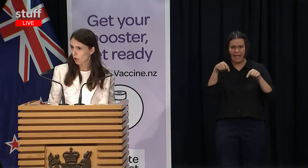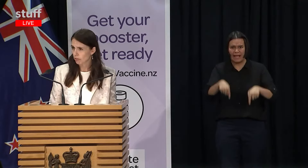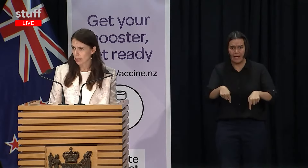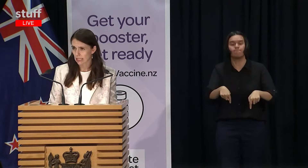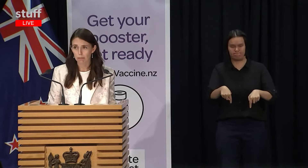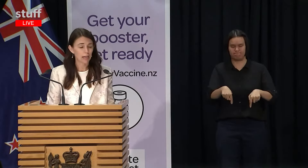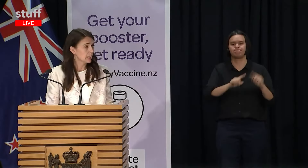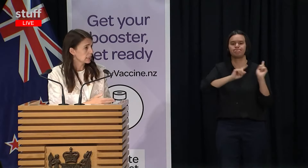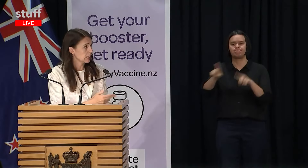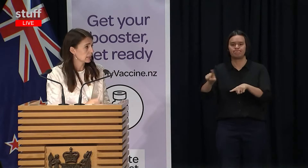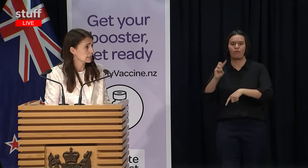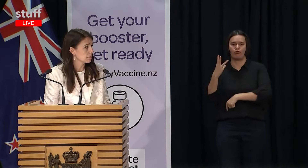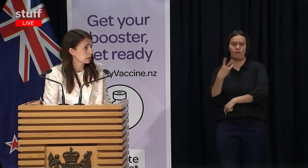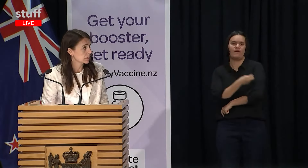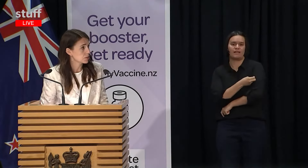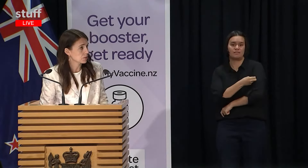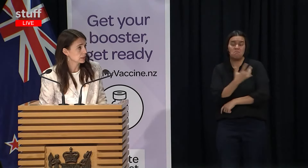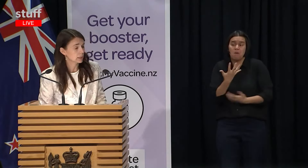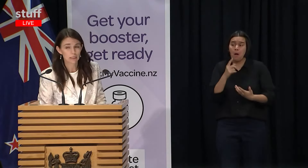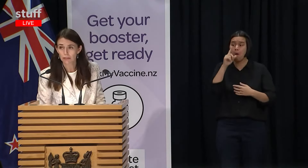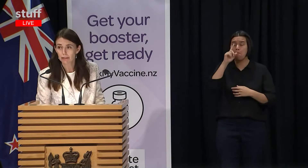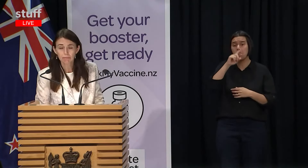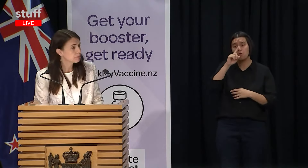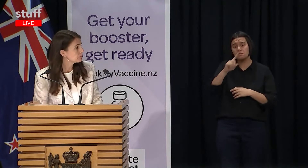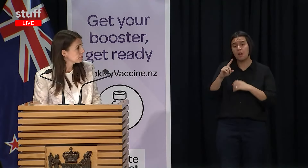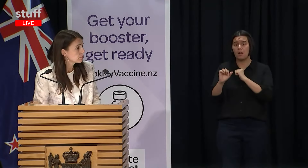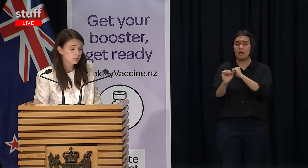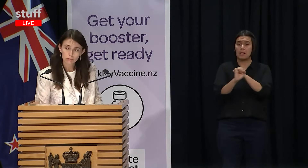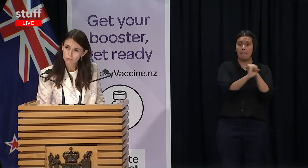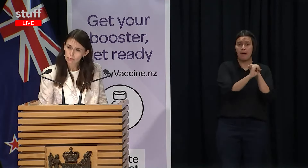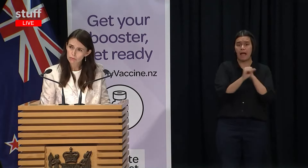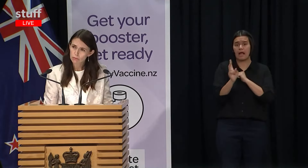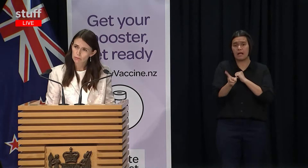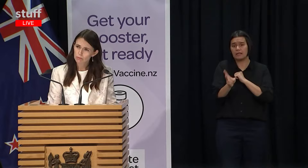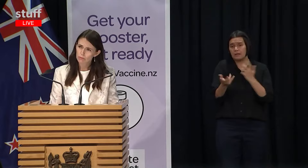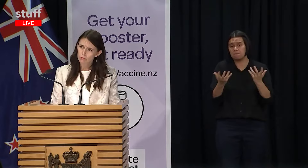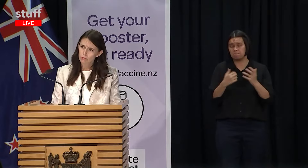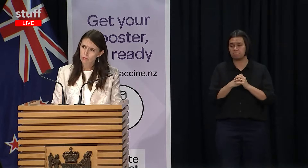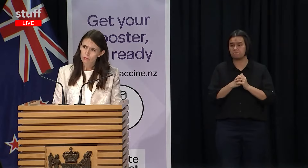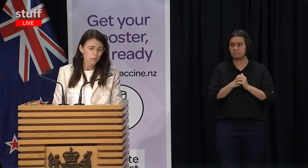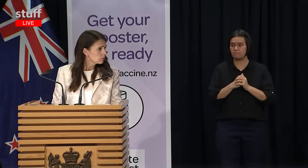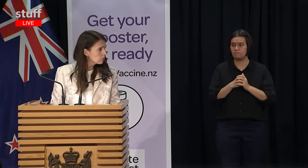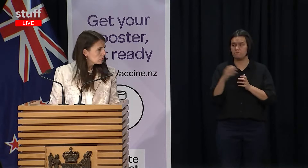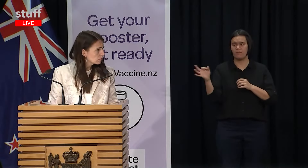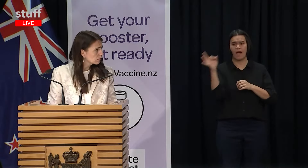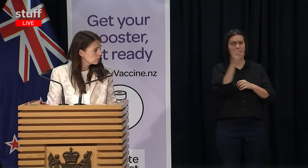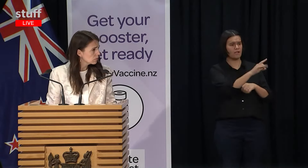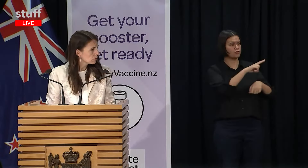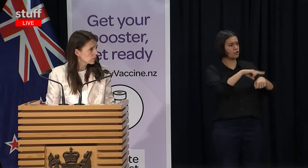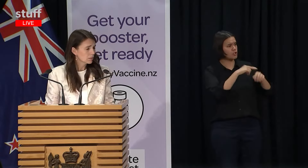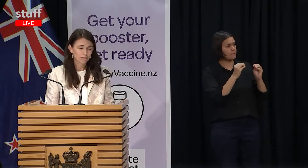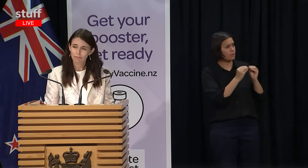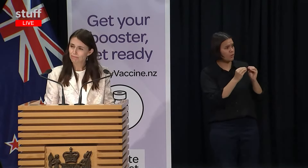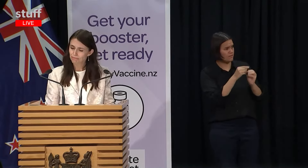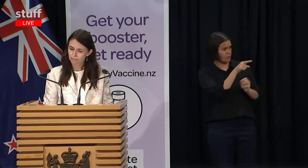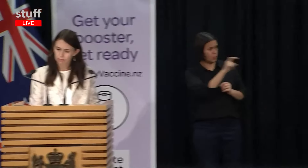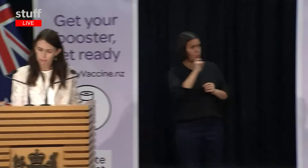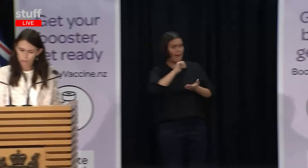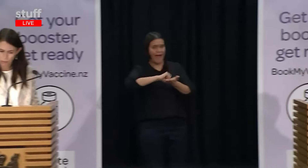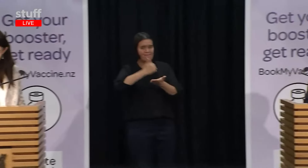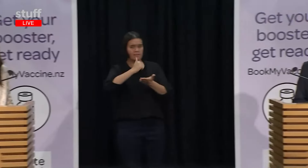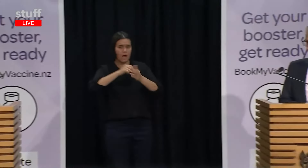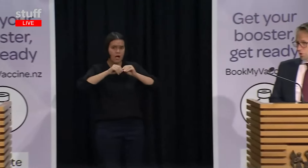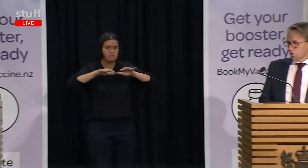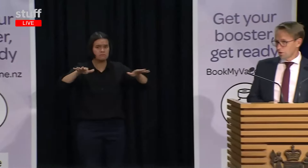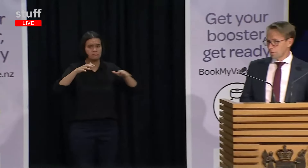has worked well for us in the past, and that is something the Ministry is considering. Information about Bloomfield on what it is that you're planning to do and when? What